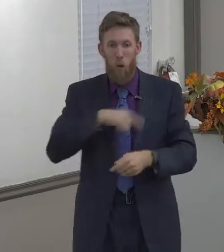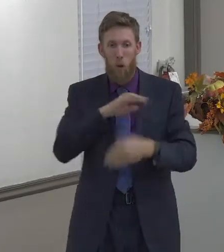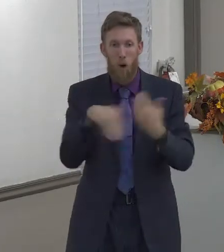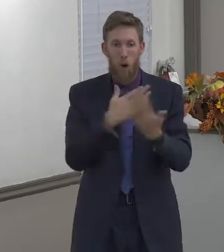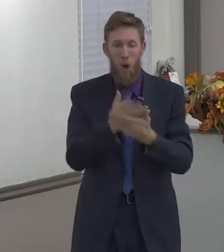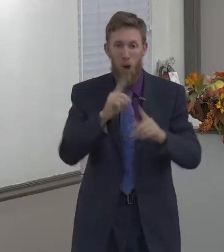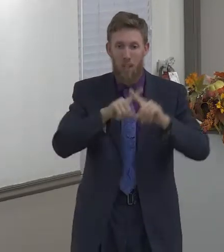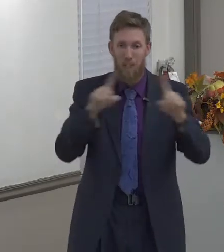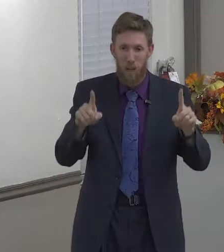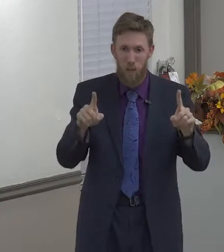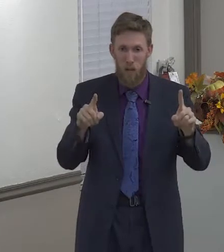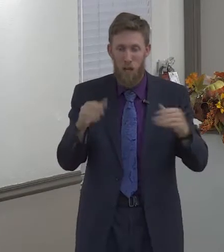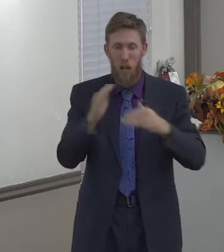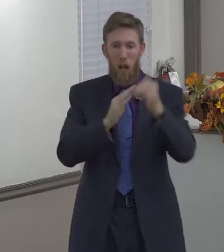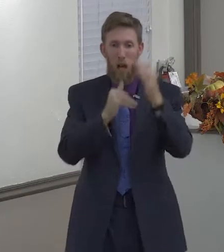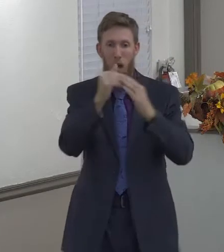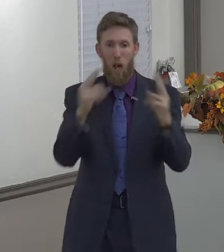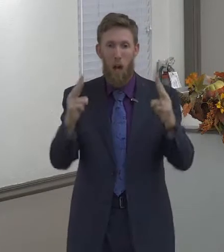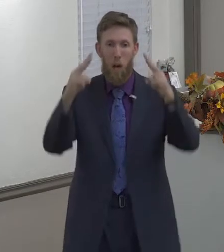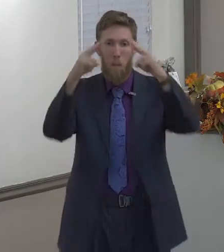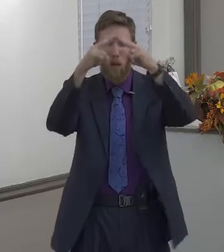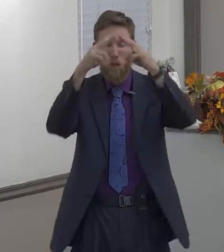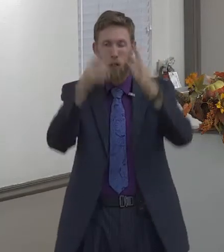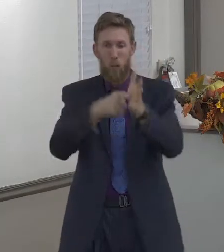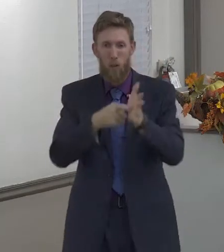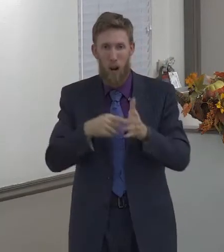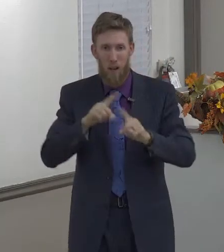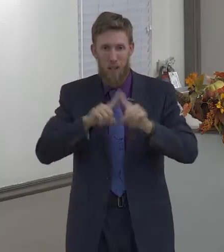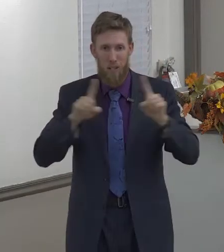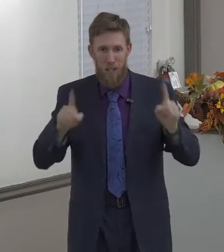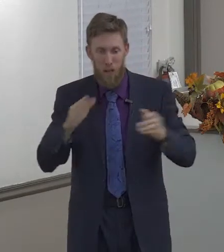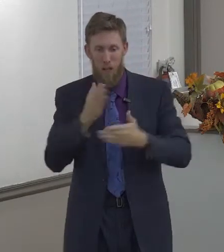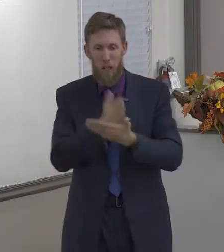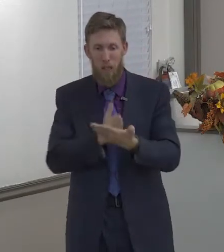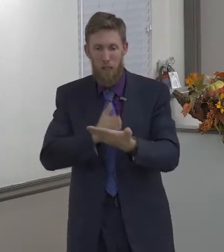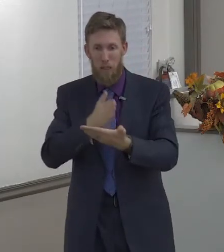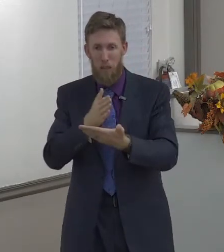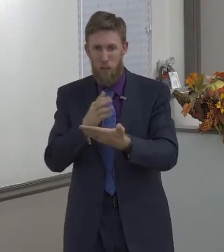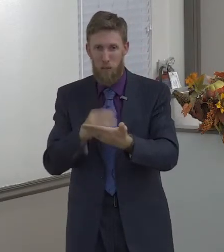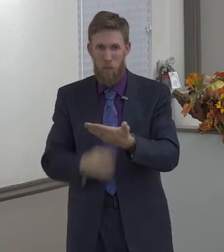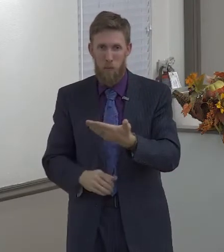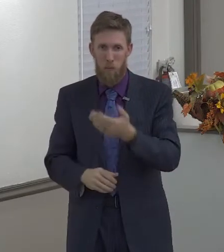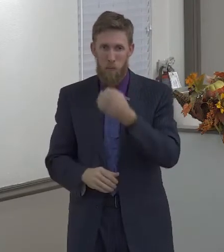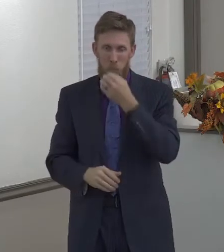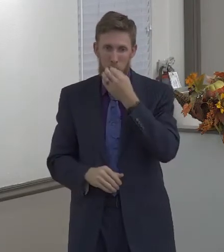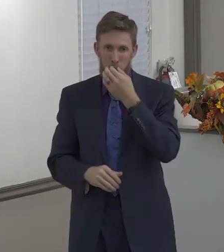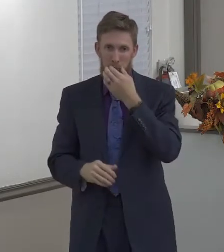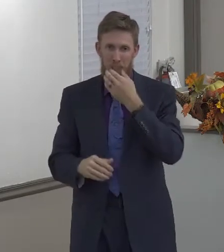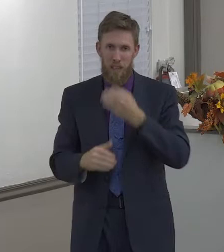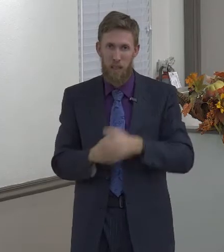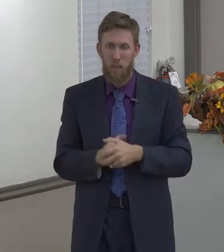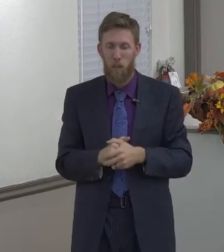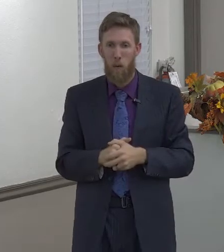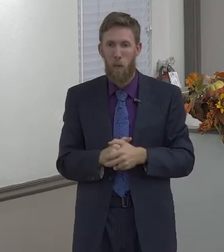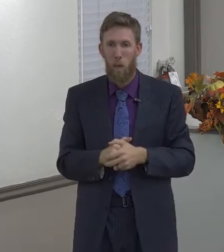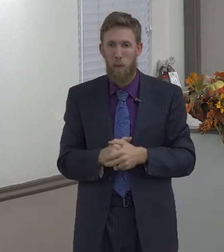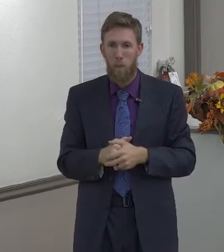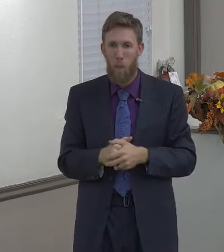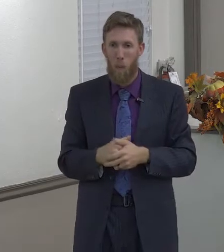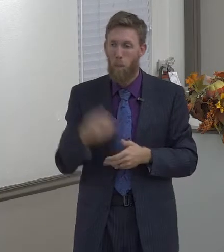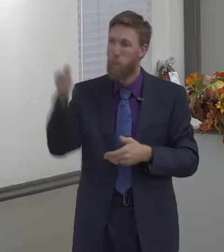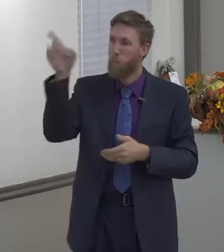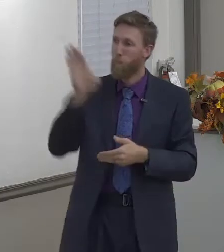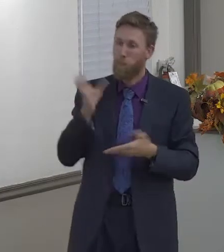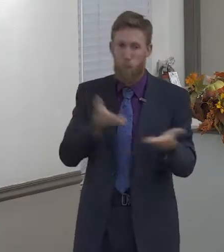order to build that building, we must have the diversity. We must have everyone involved. The Bible also calls the church the house